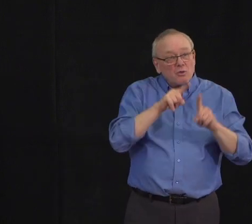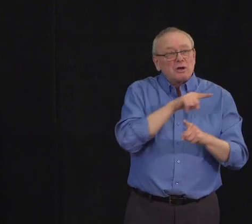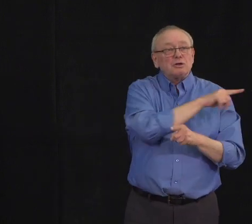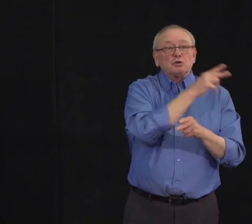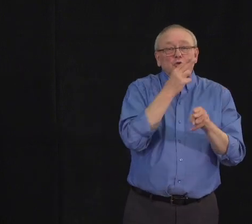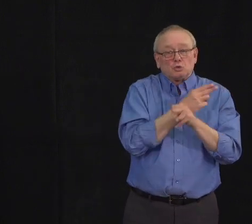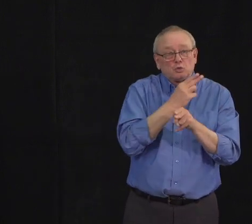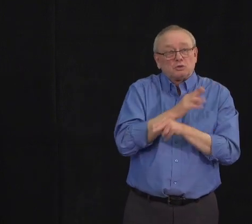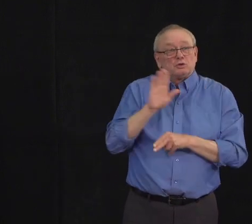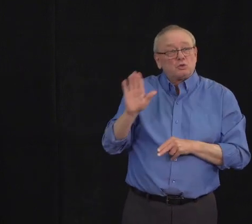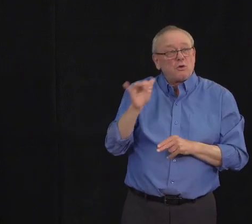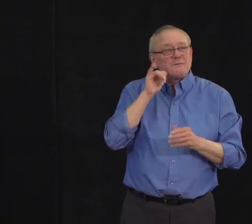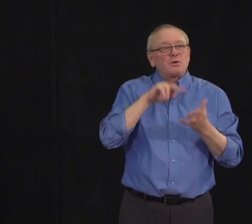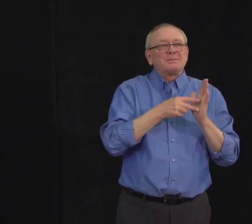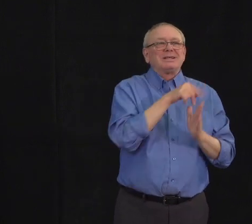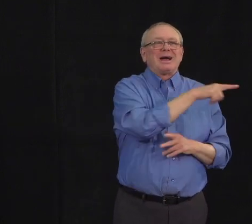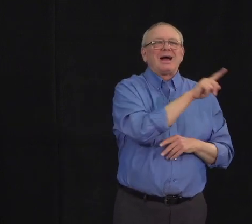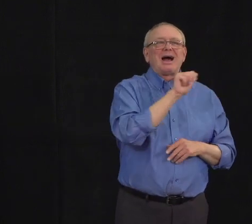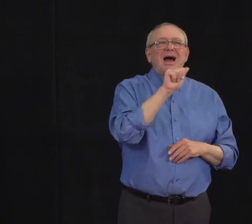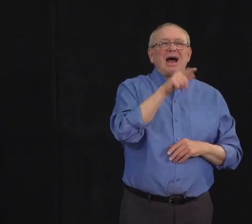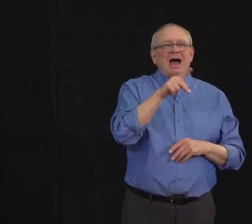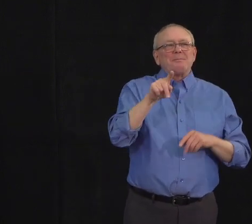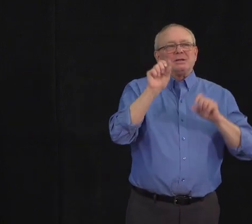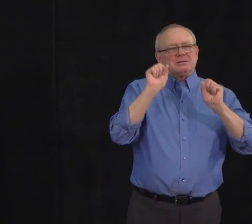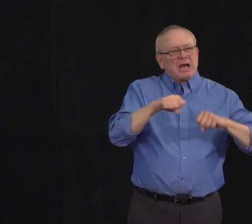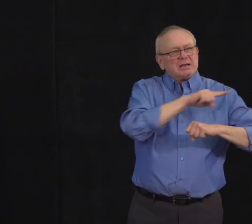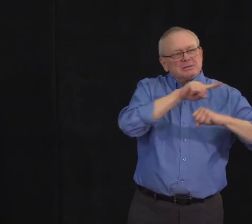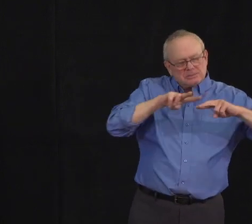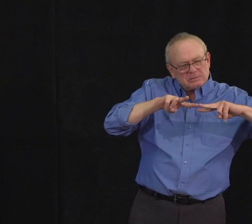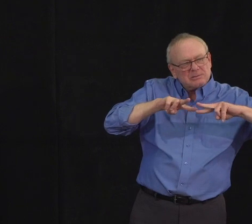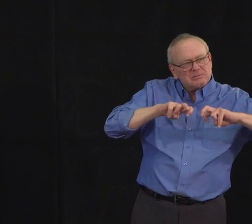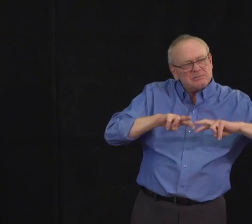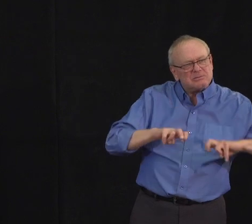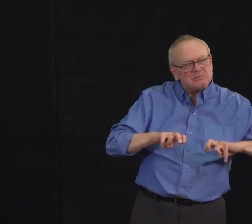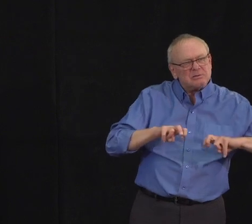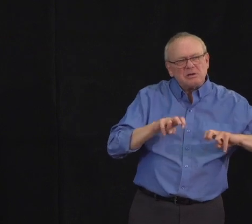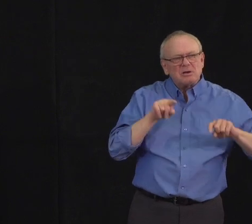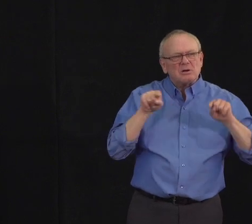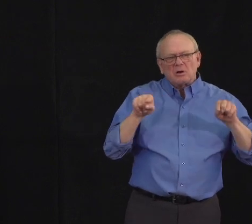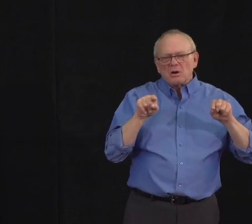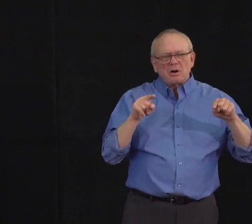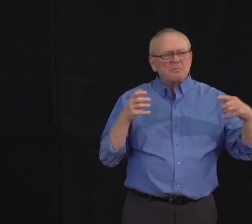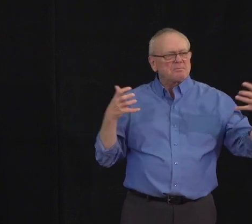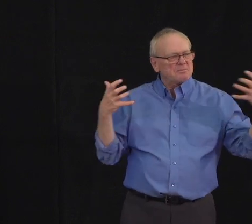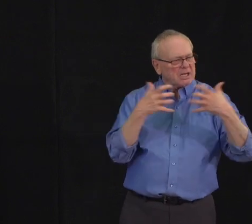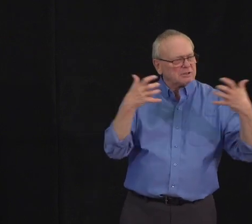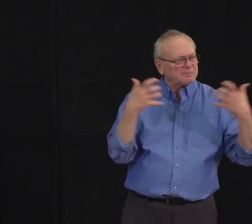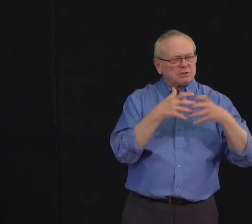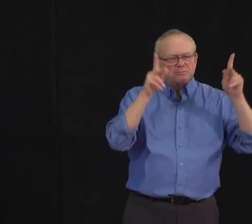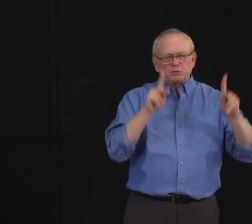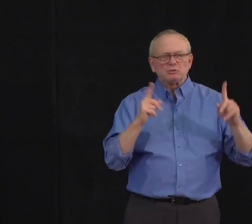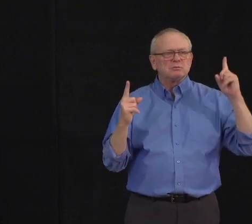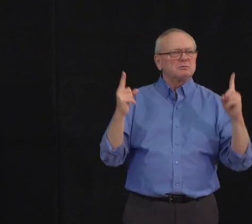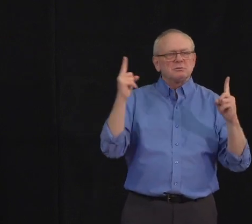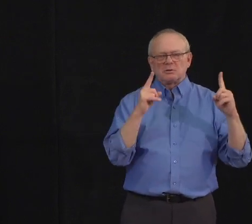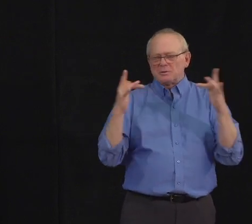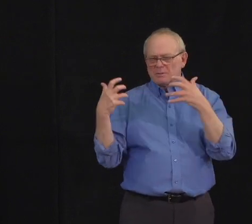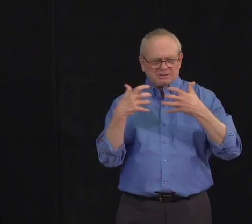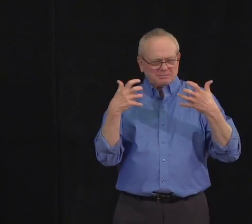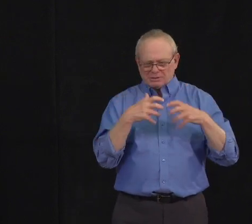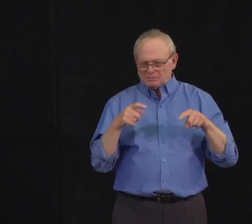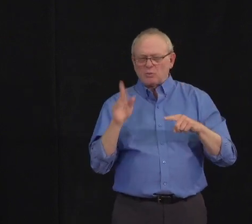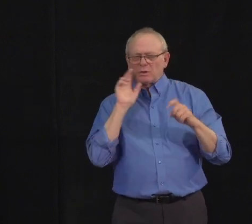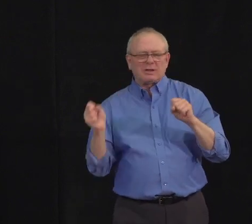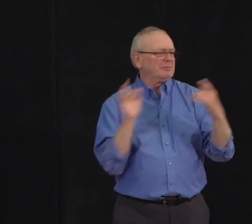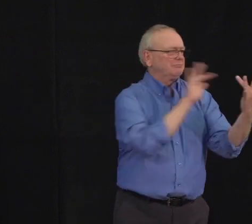able to match the unique, non-identifiable IDs on your phone with the registered user's phone numbers via a merging